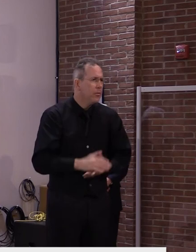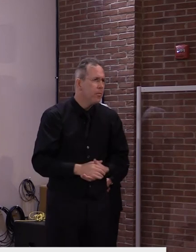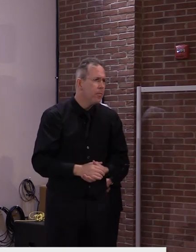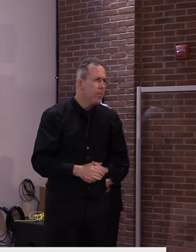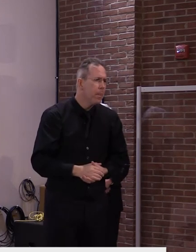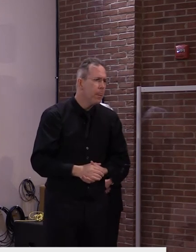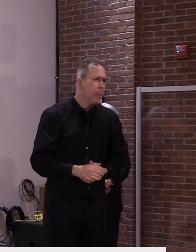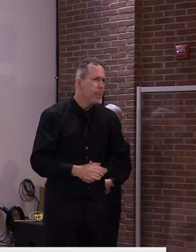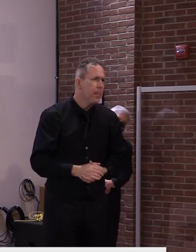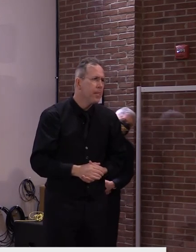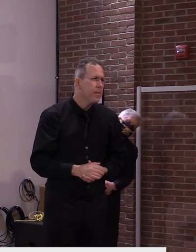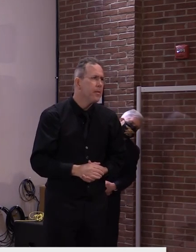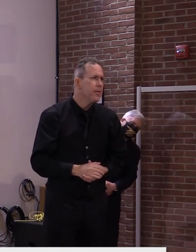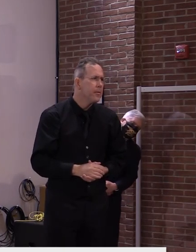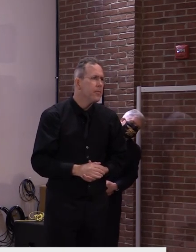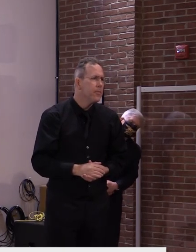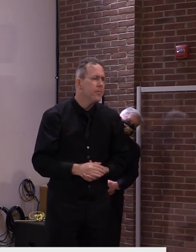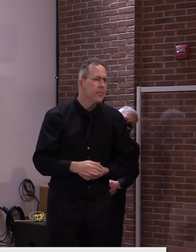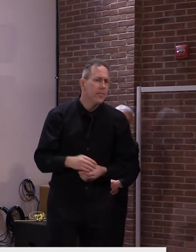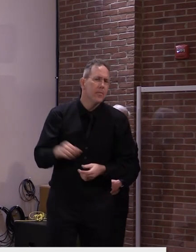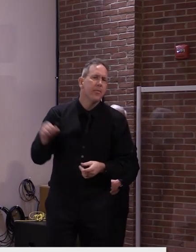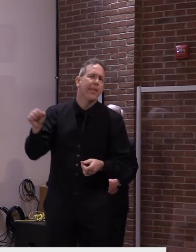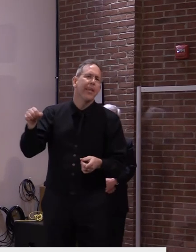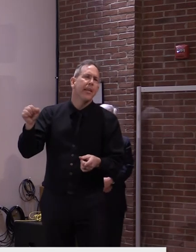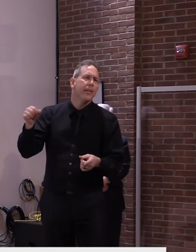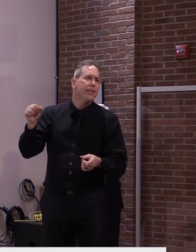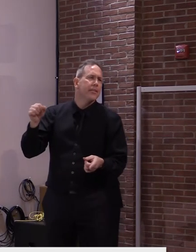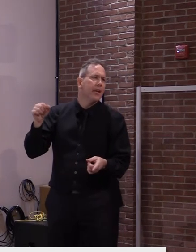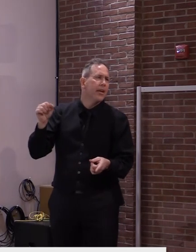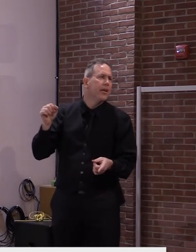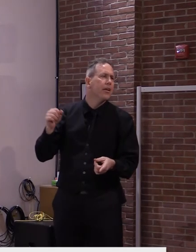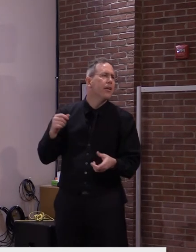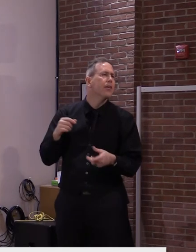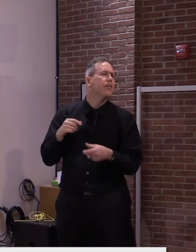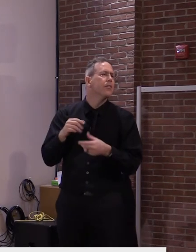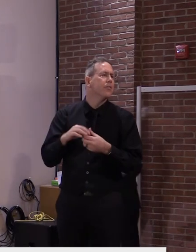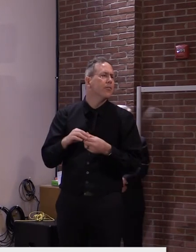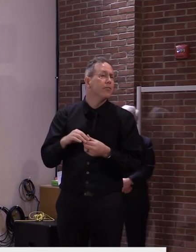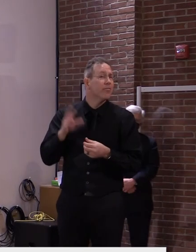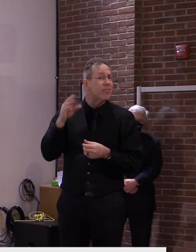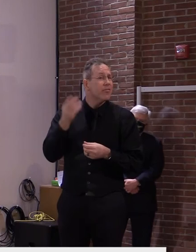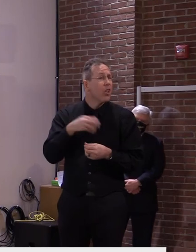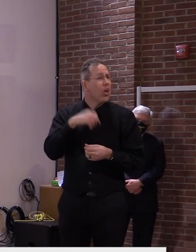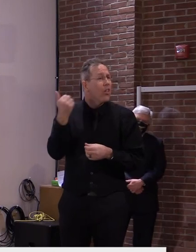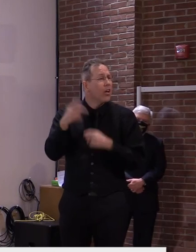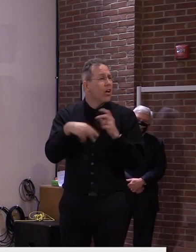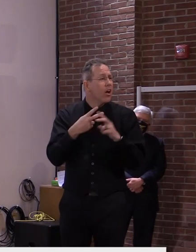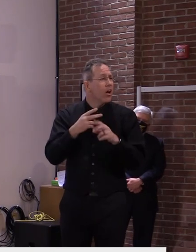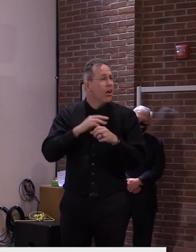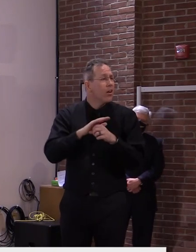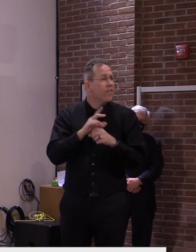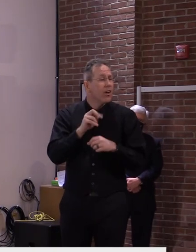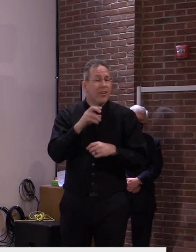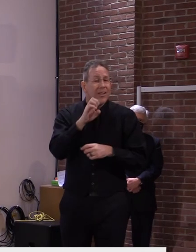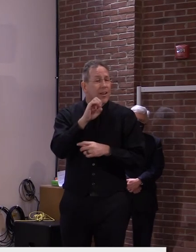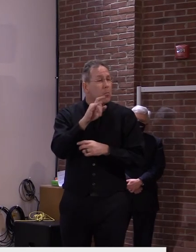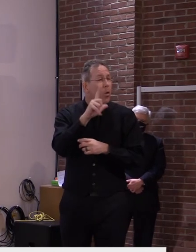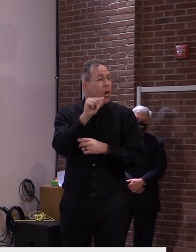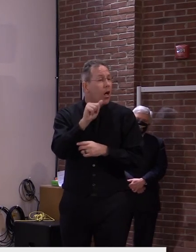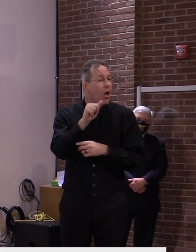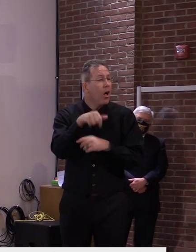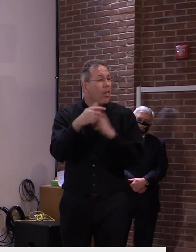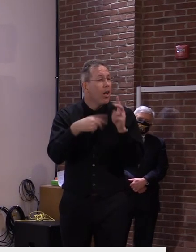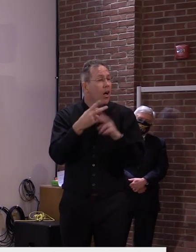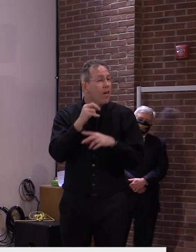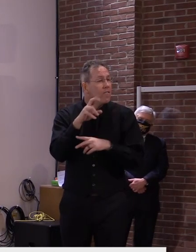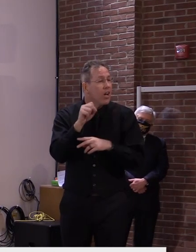Yeah, but with other viruses like Marburg and Ebola, they were specifically